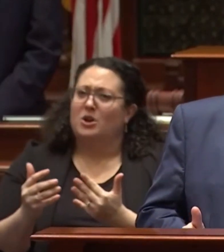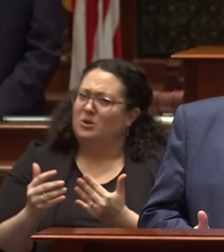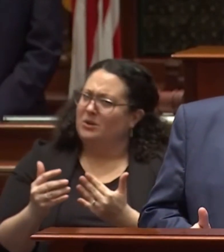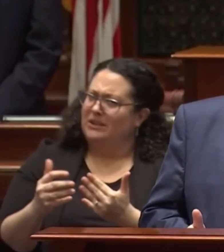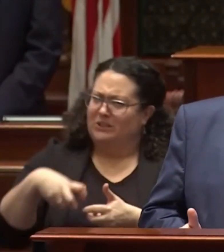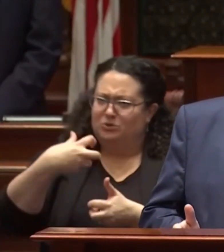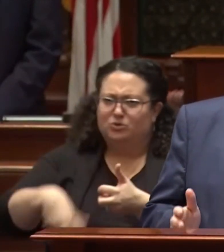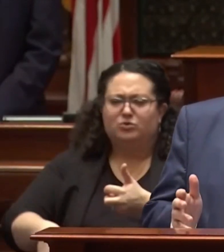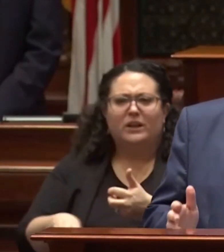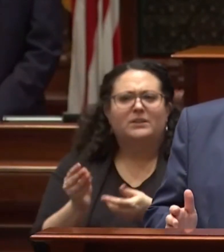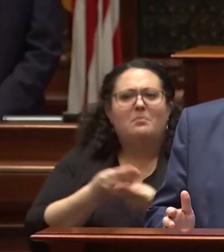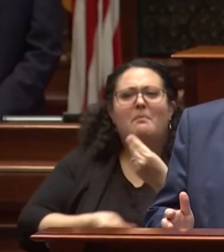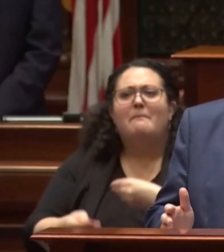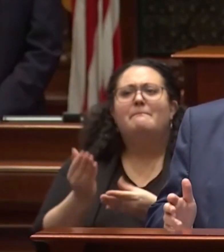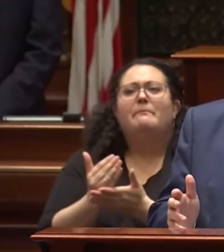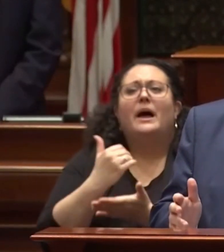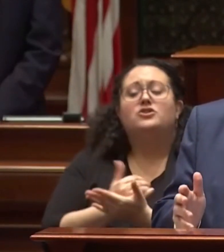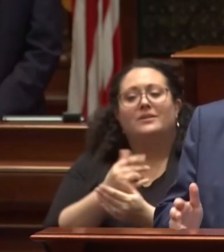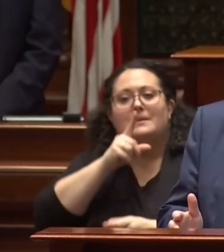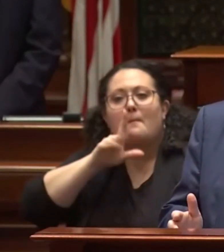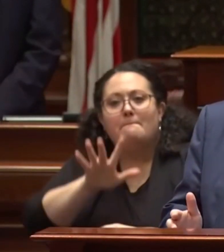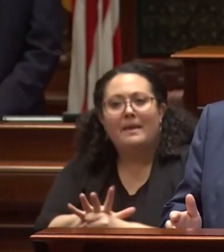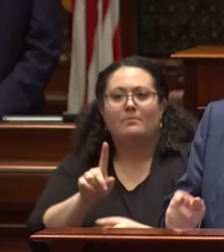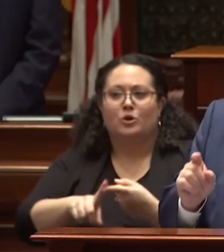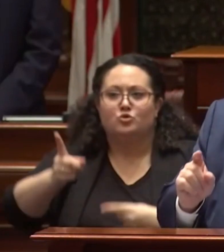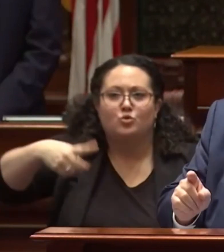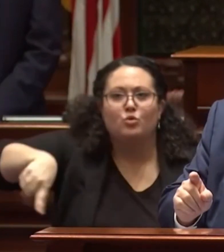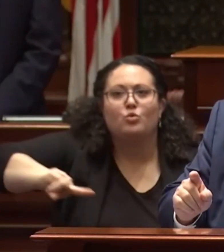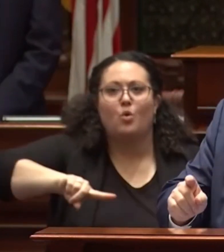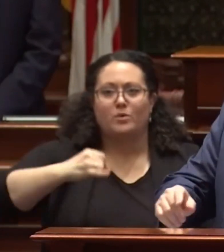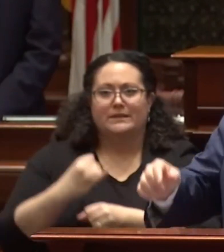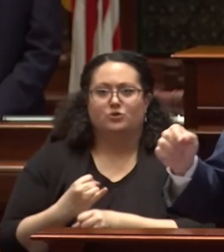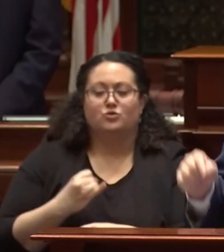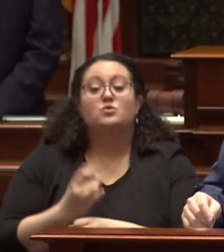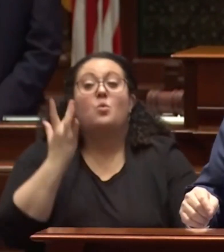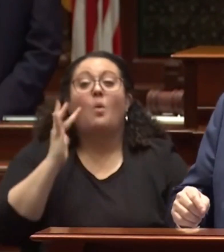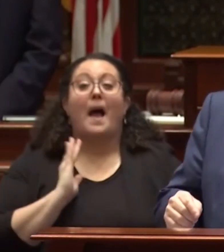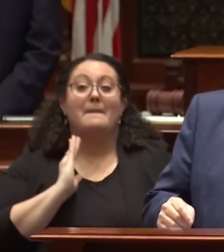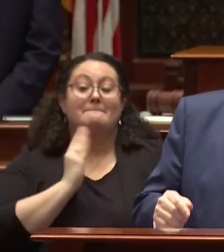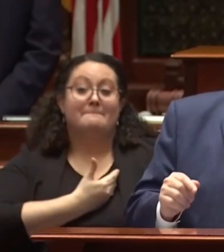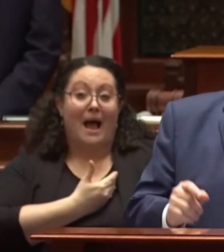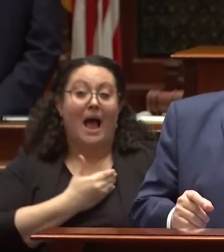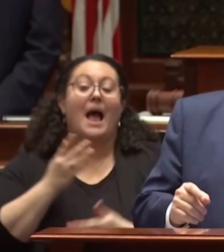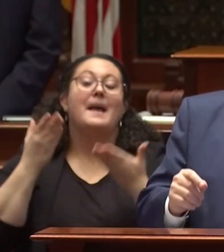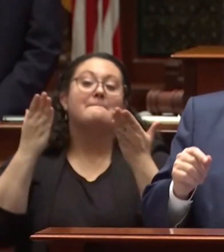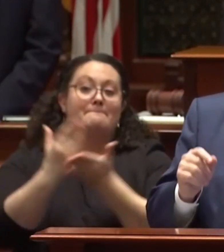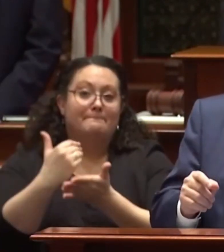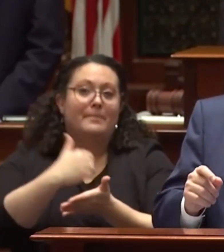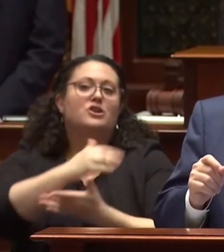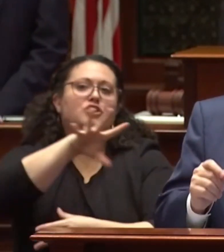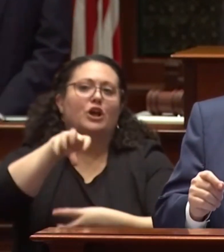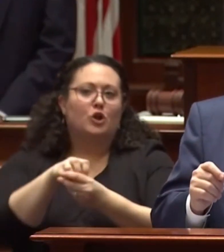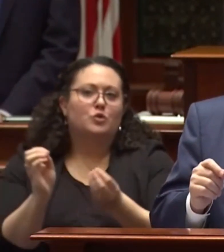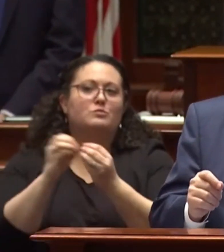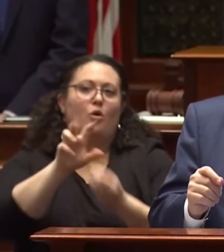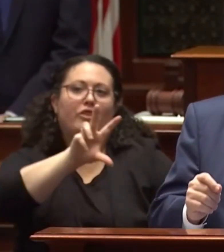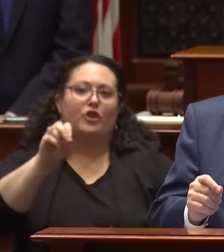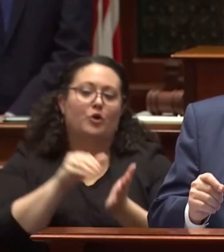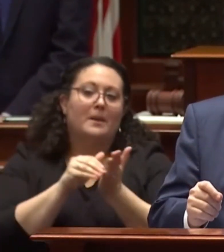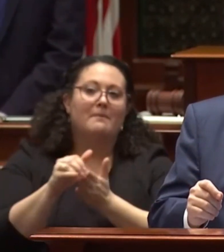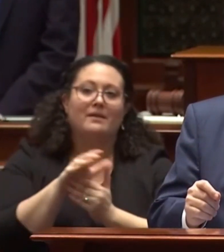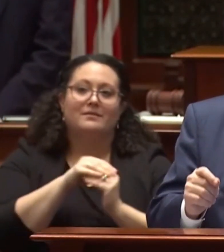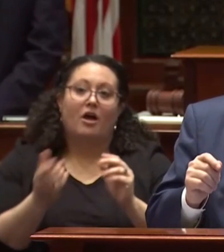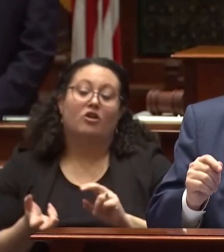years, we demonstrate a commitment to these institutions, which is why my budget proposal includes a more than $30